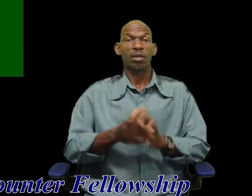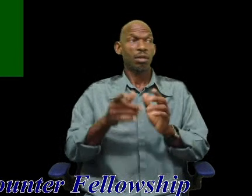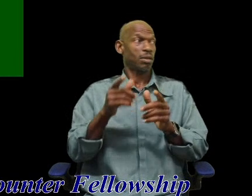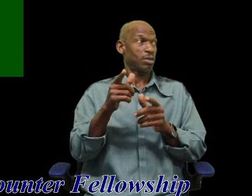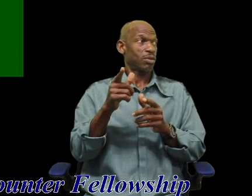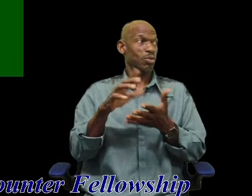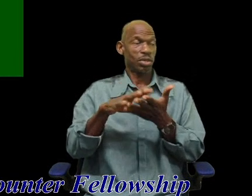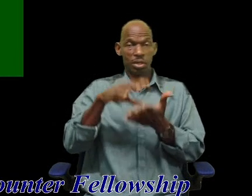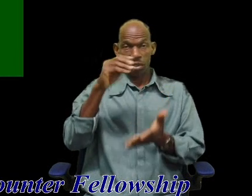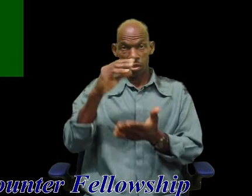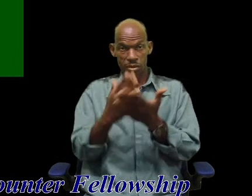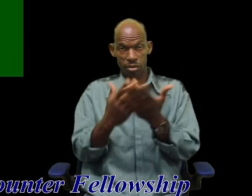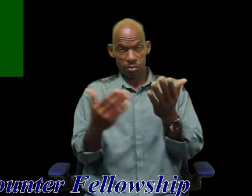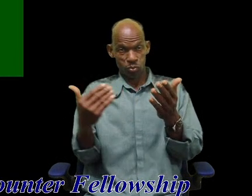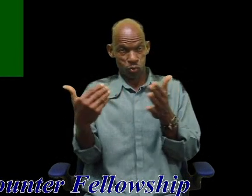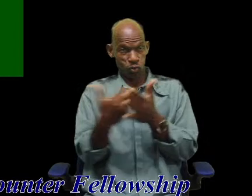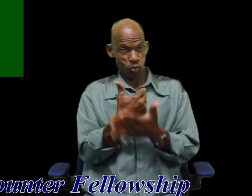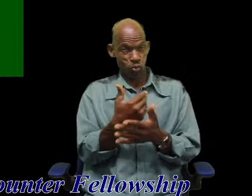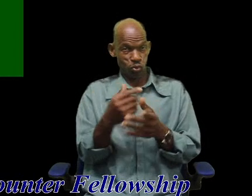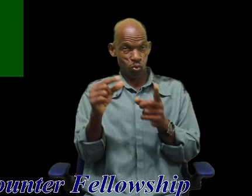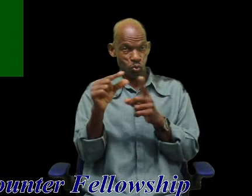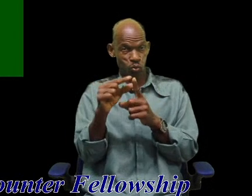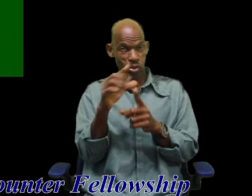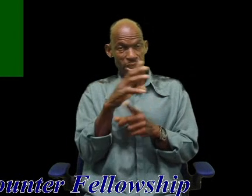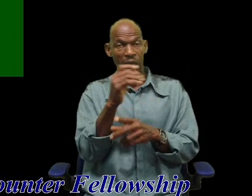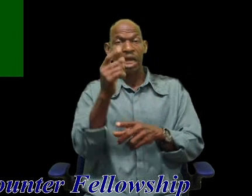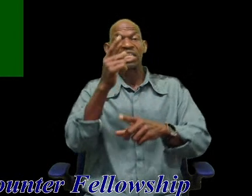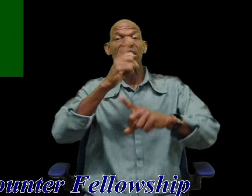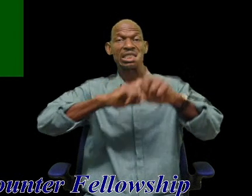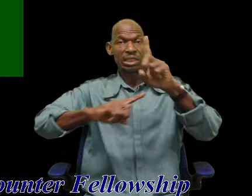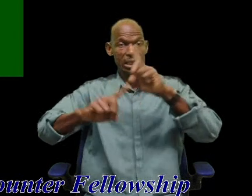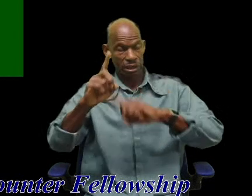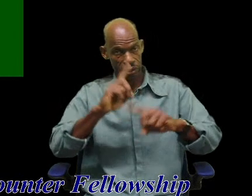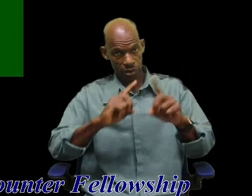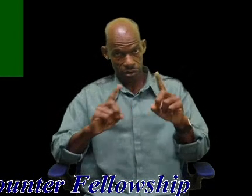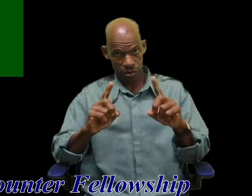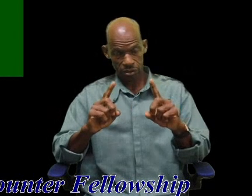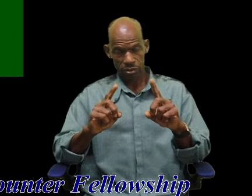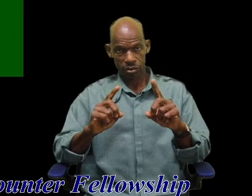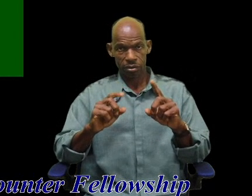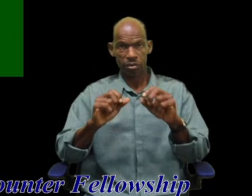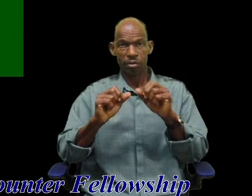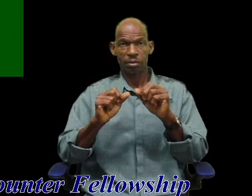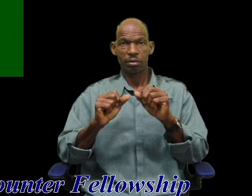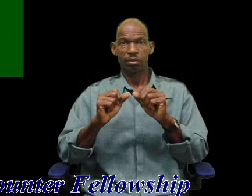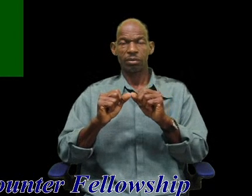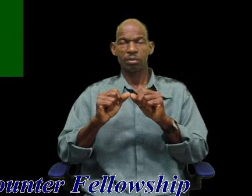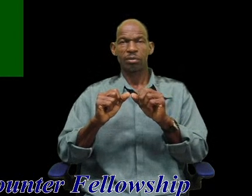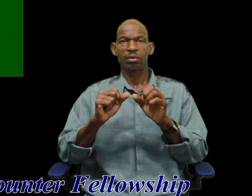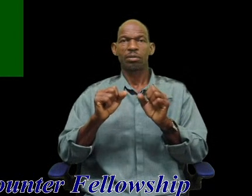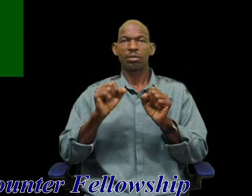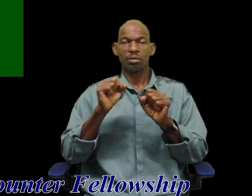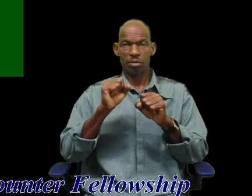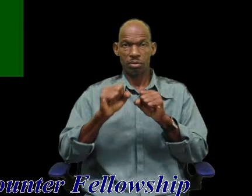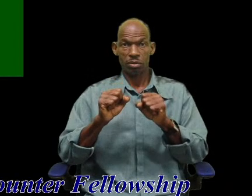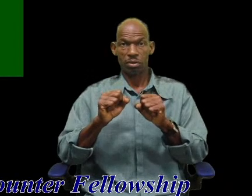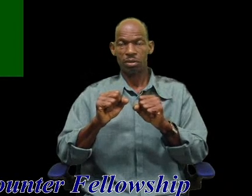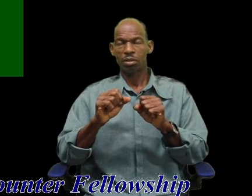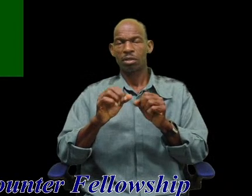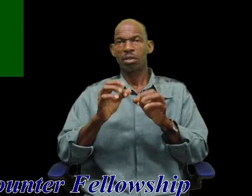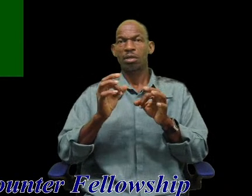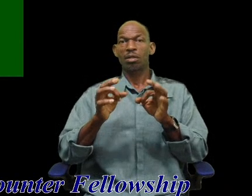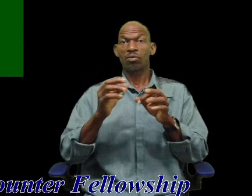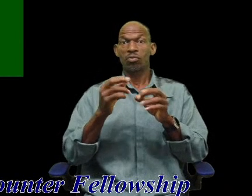this morning in terms of this topic. So if you look at the words that